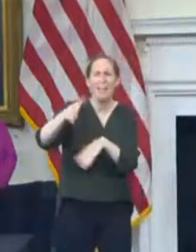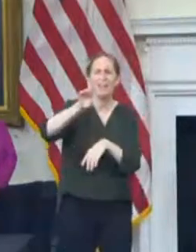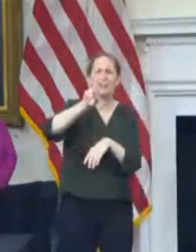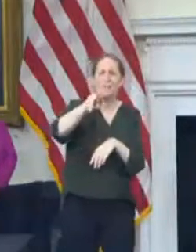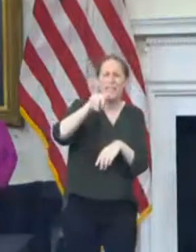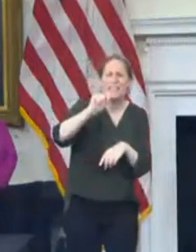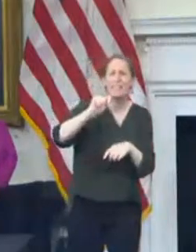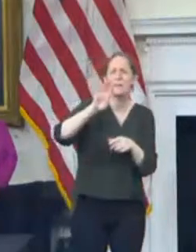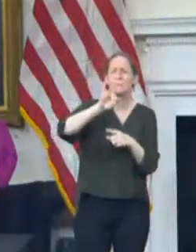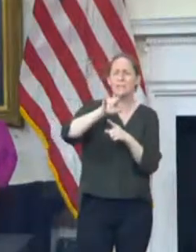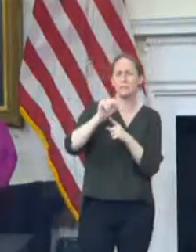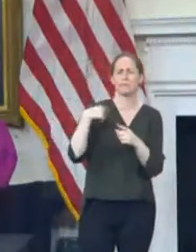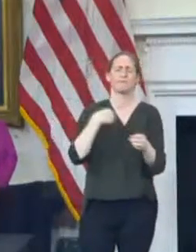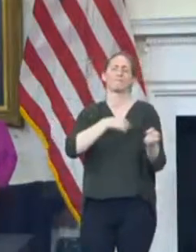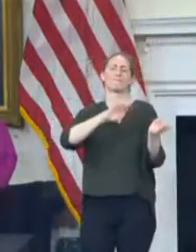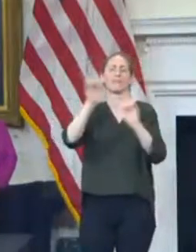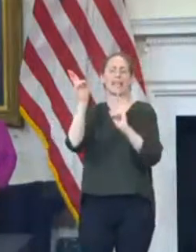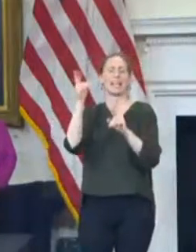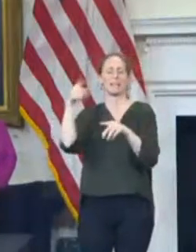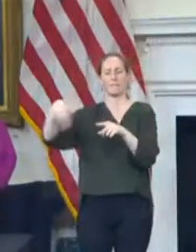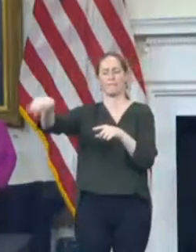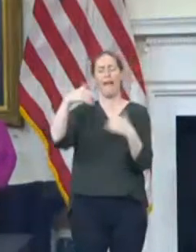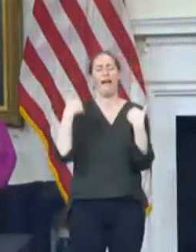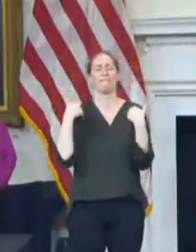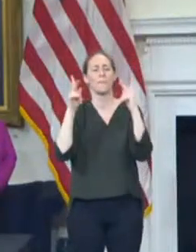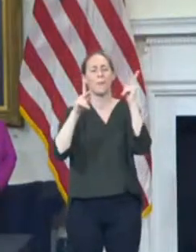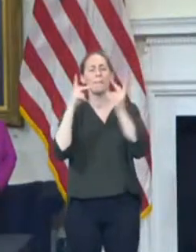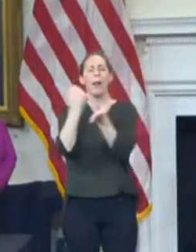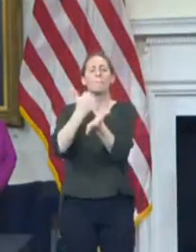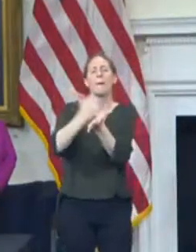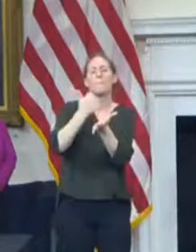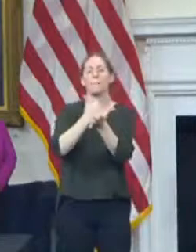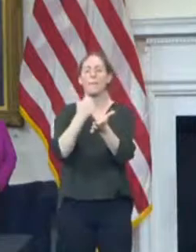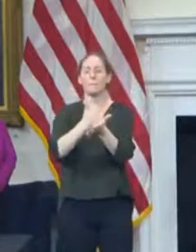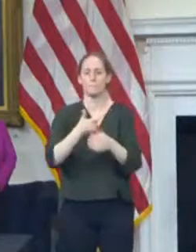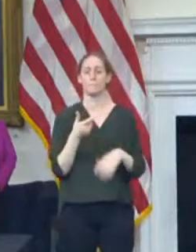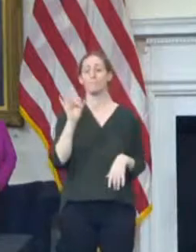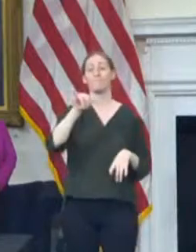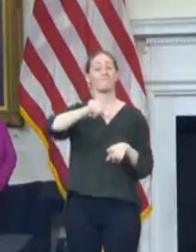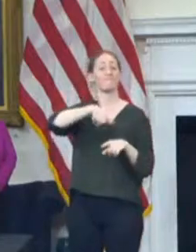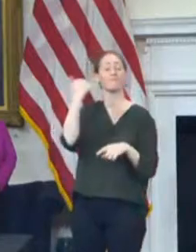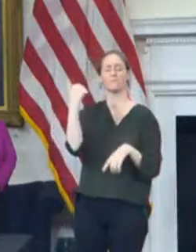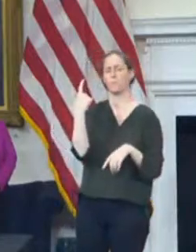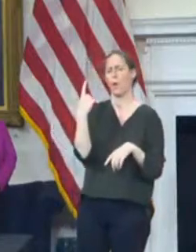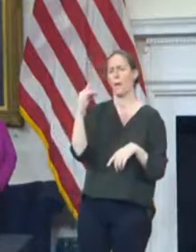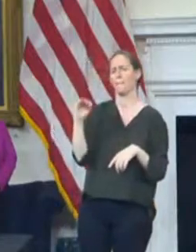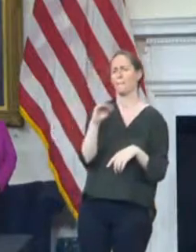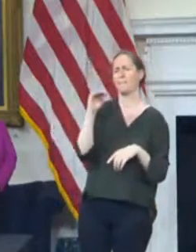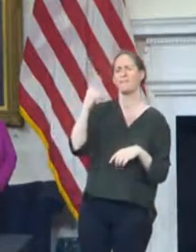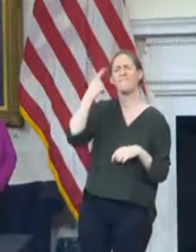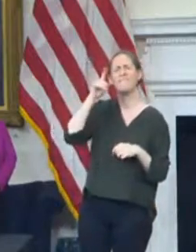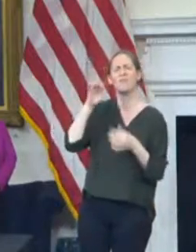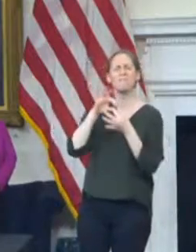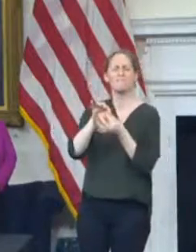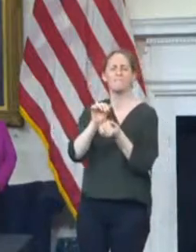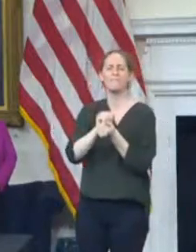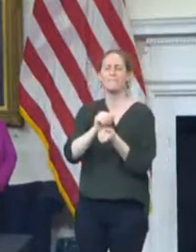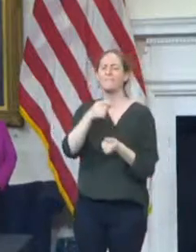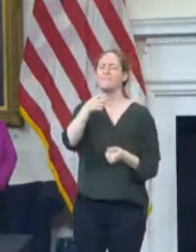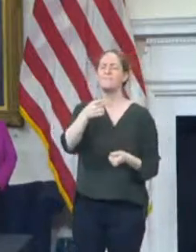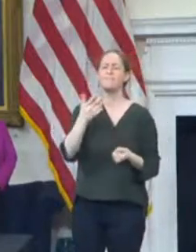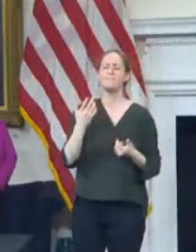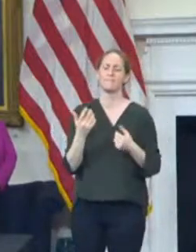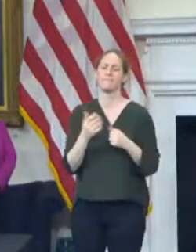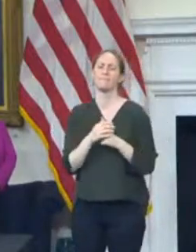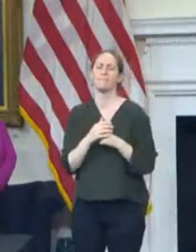programs. Finally, today we are dedicating $1 million for an innovative wastewater sampling